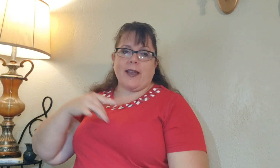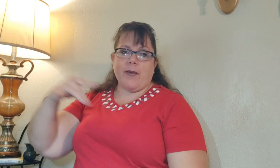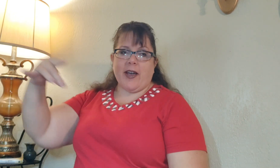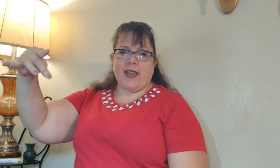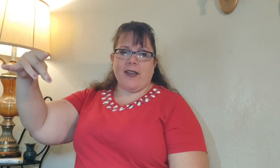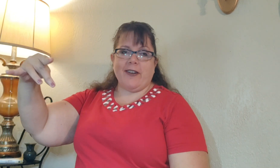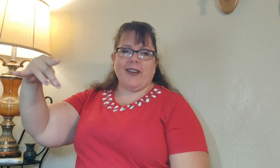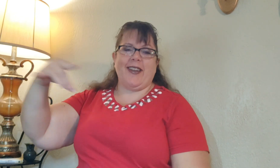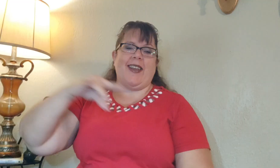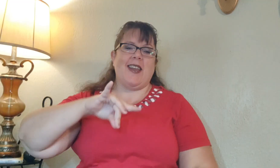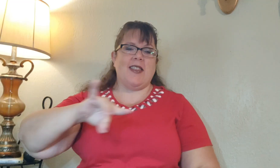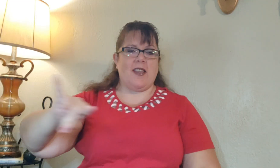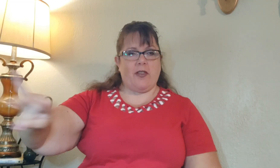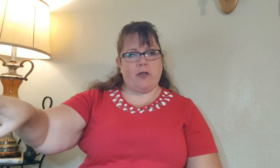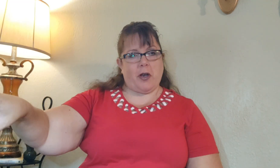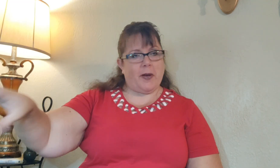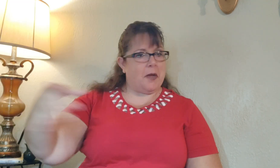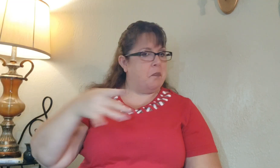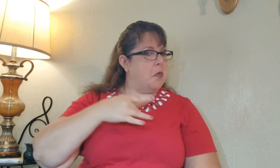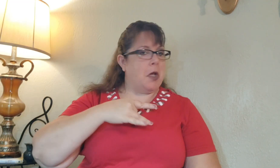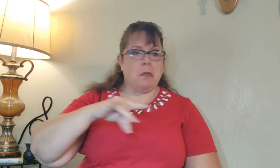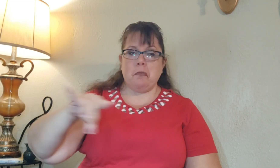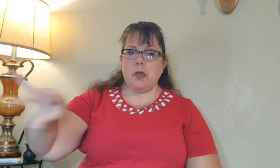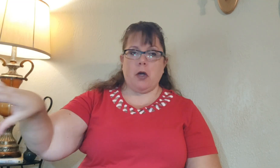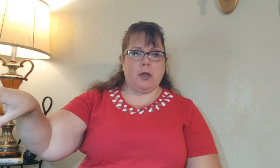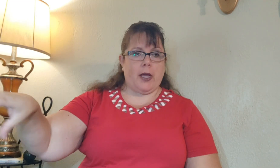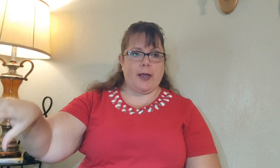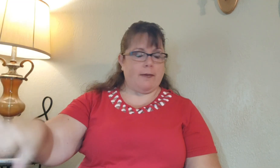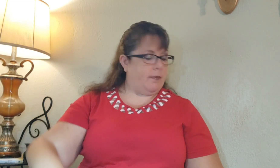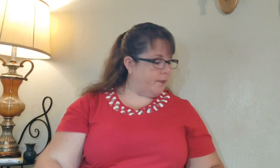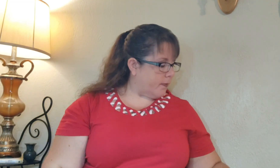come out here and then throw it. Don't like.